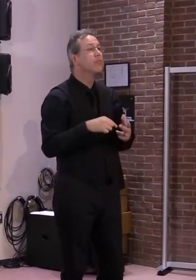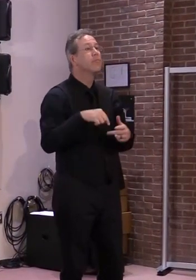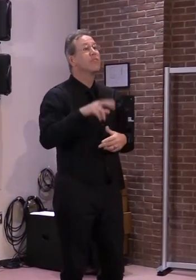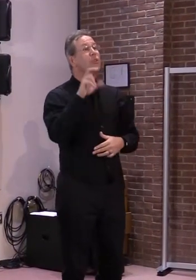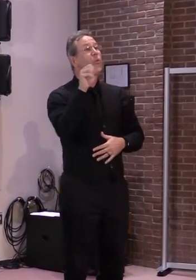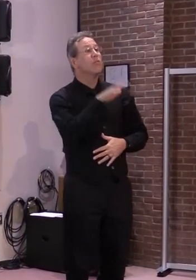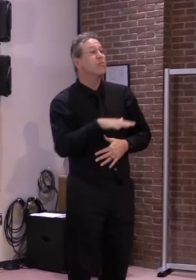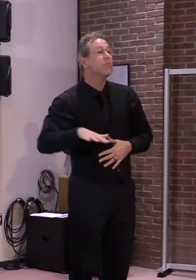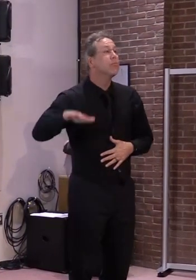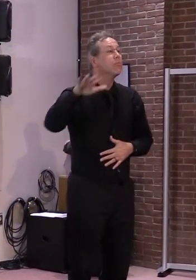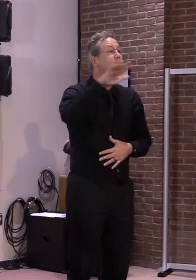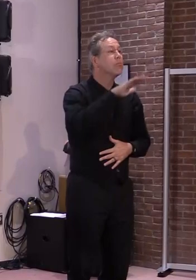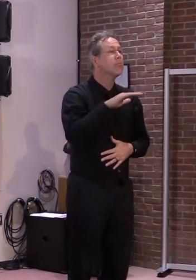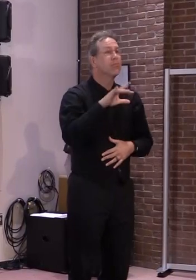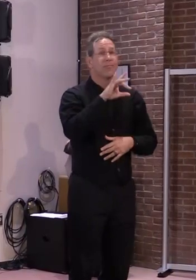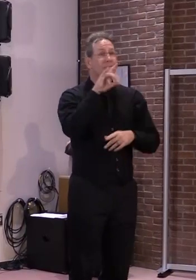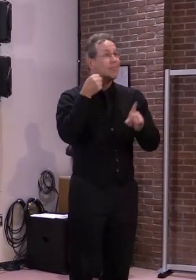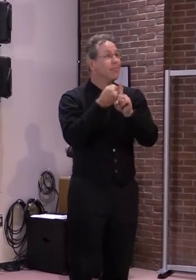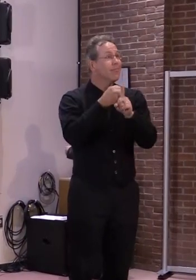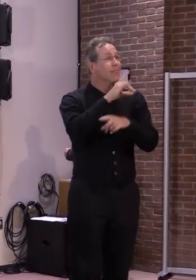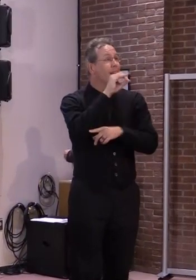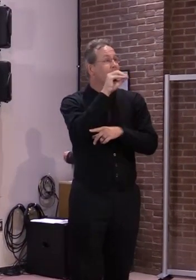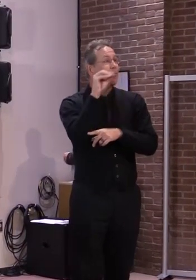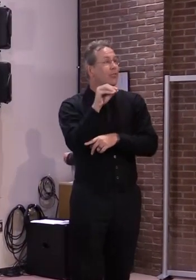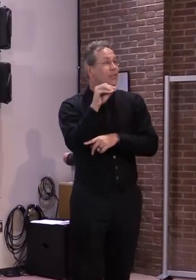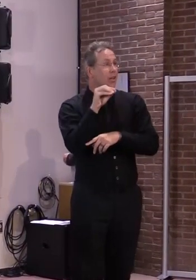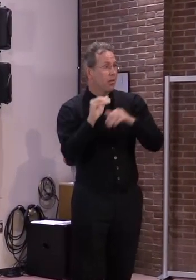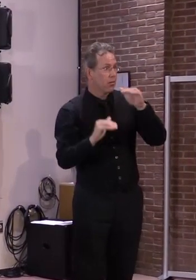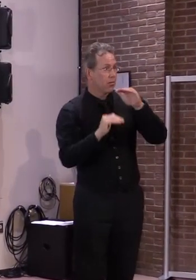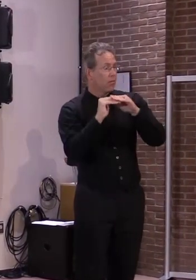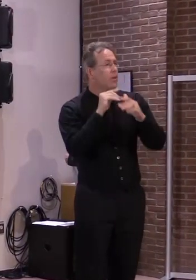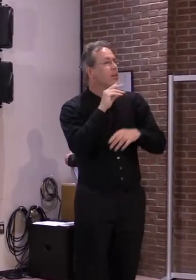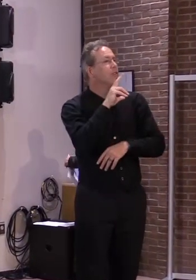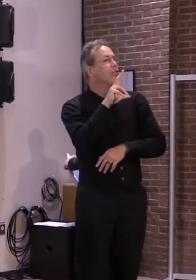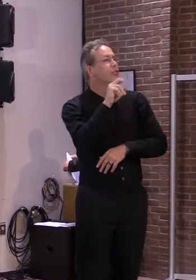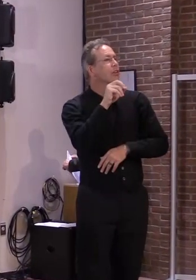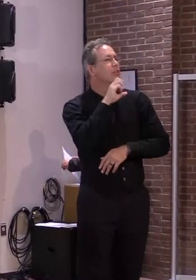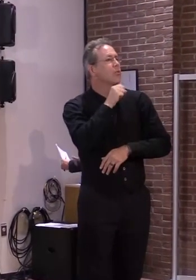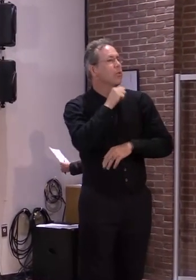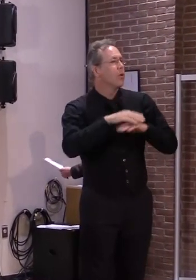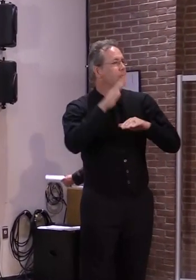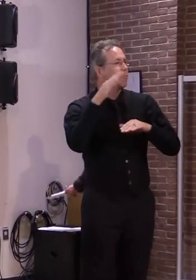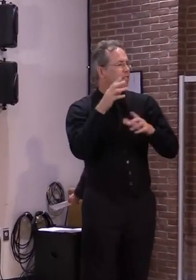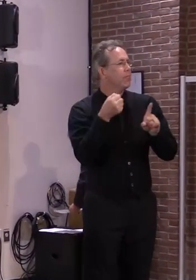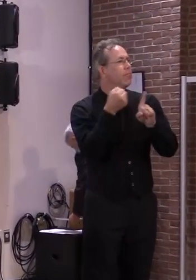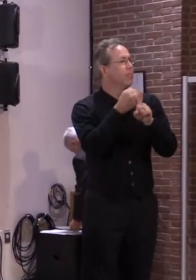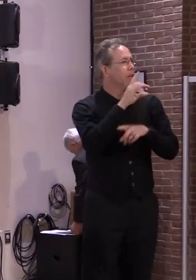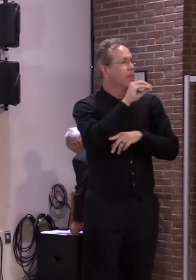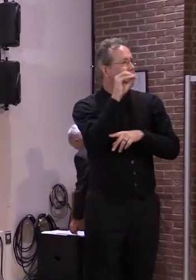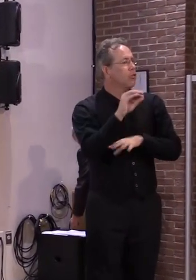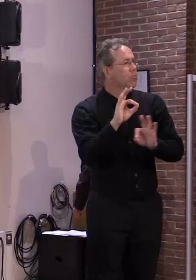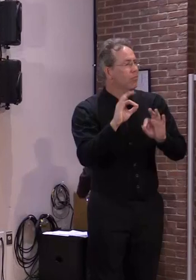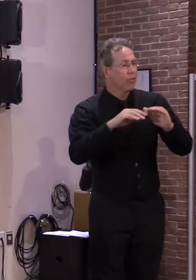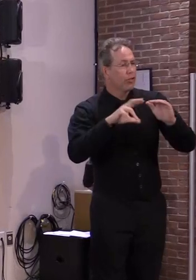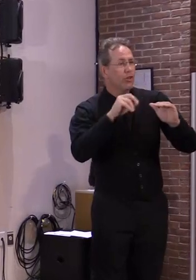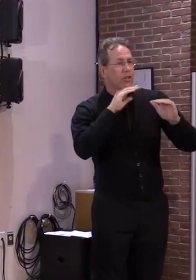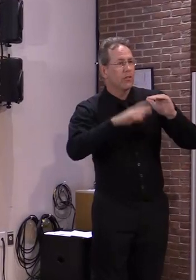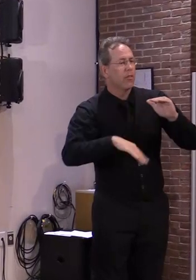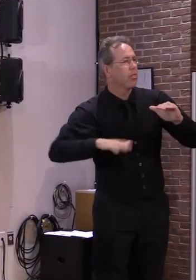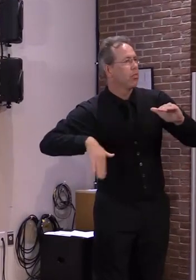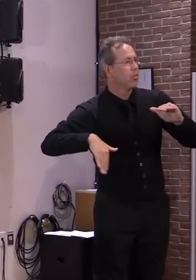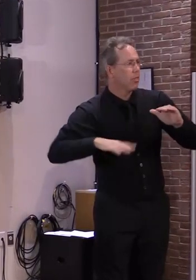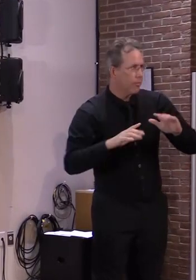of those over 30, which is different than their original goal of 70% for those over 18 by the